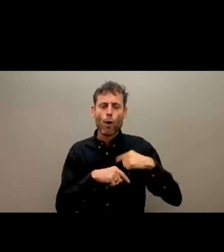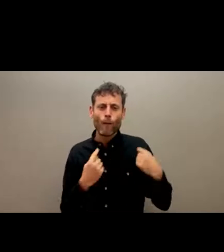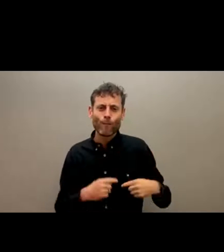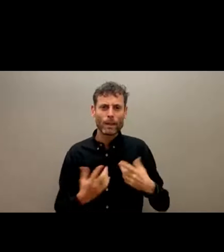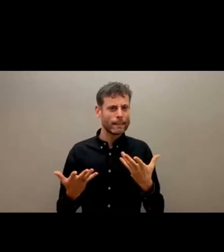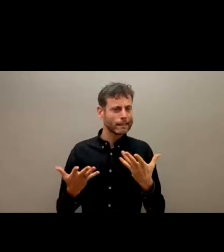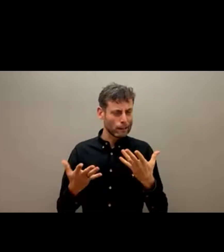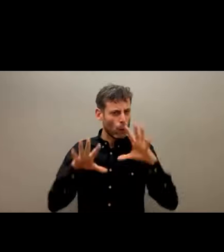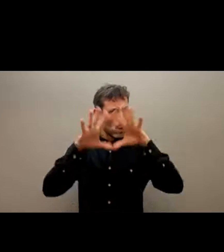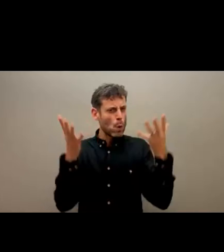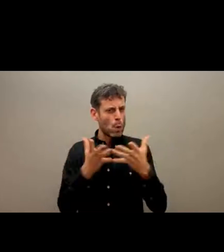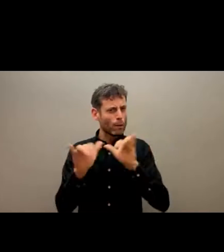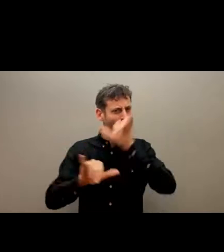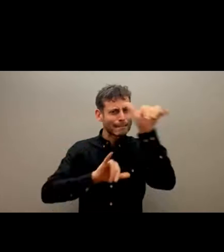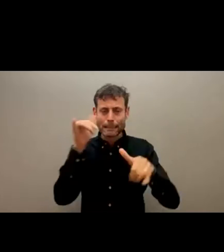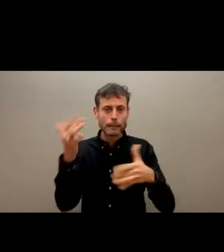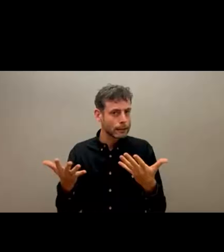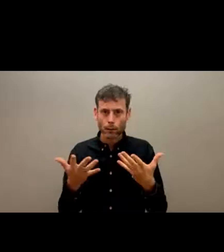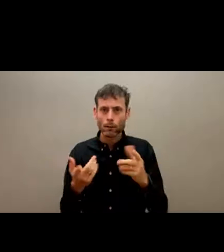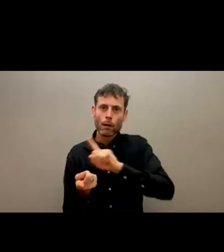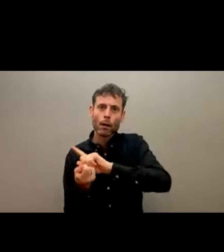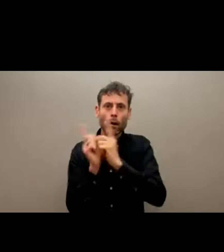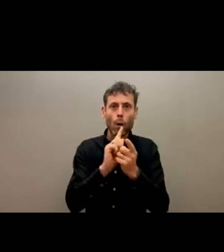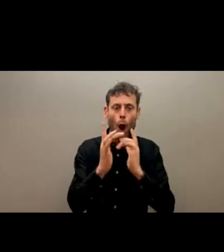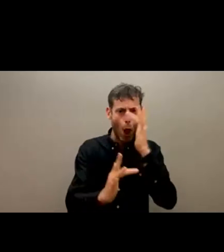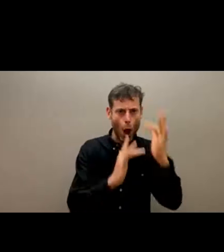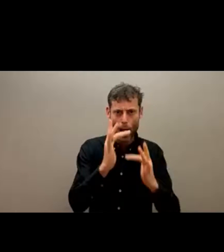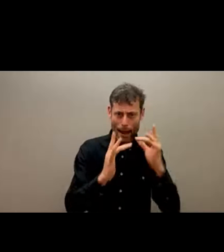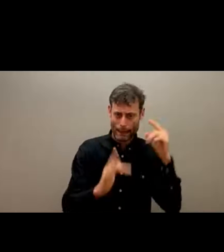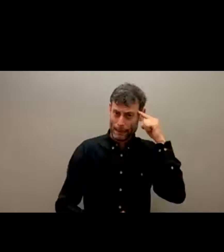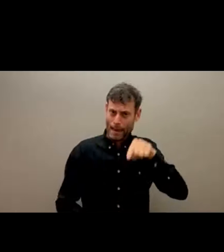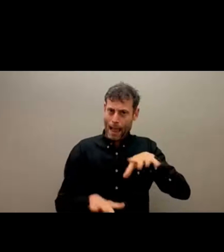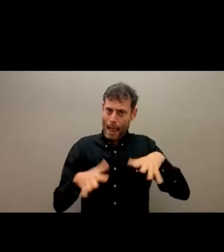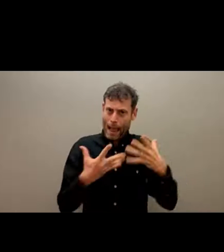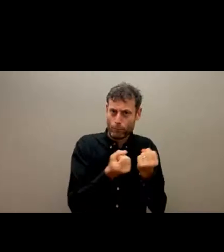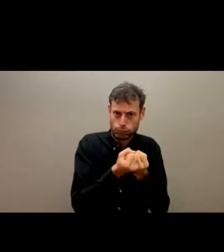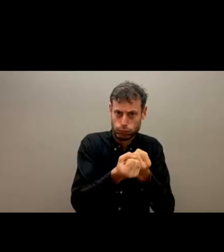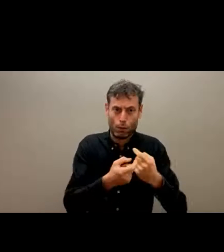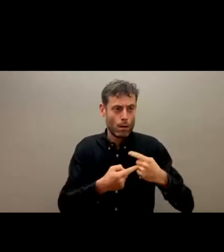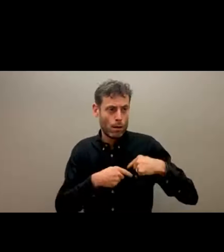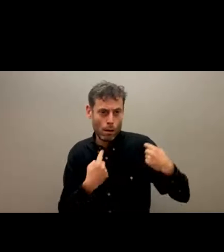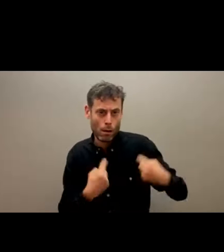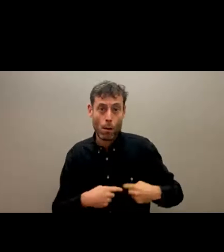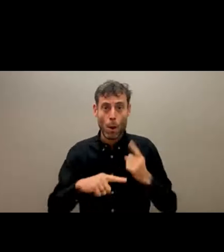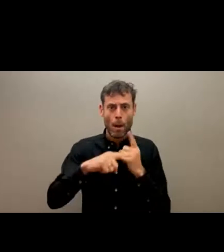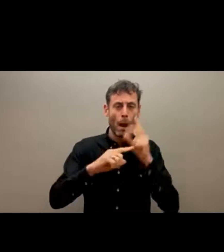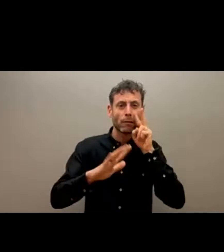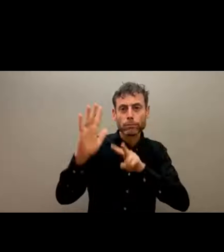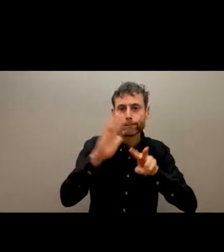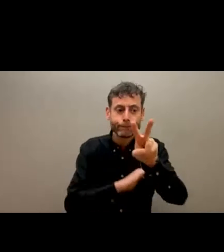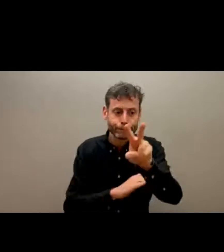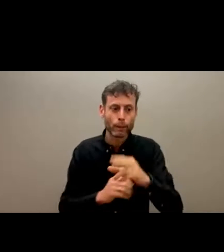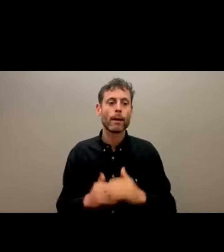who's an online volunteer from Aspen, and Brenda, a local volunteer, a VC volunteer from Hoima Diocese in